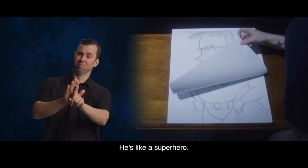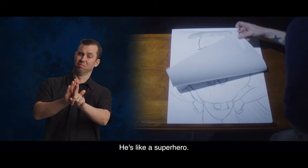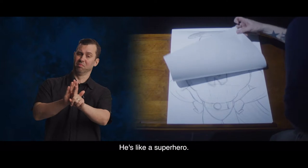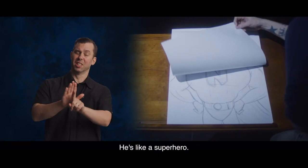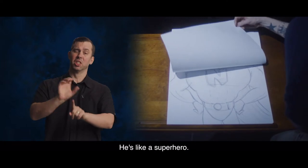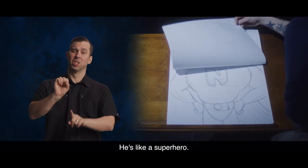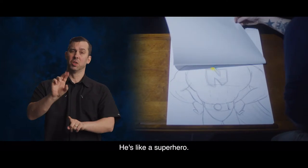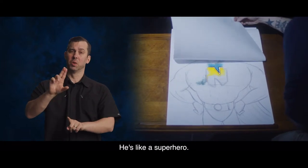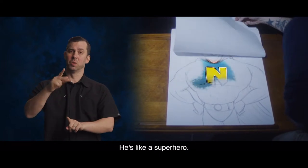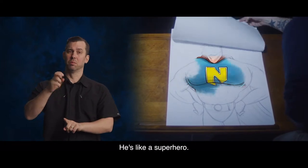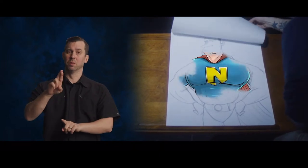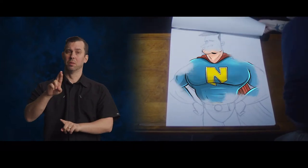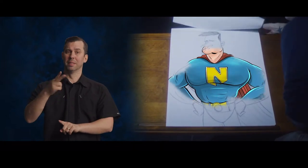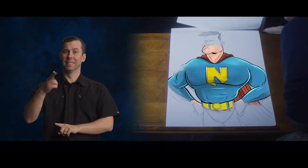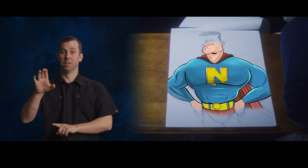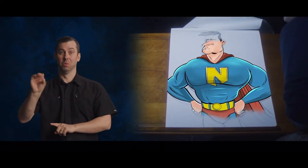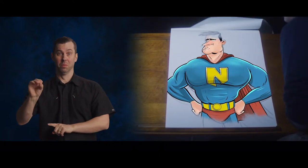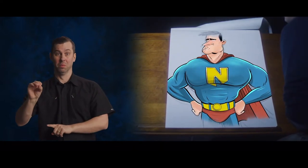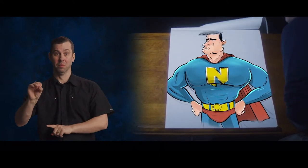He's like a superhero.